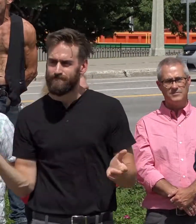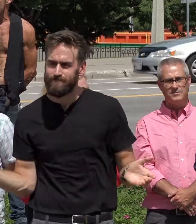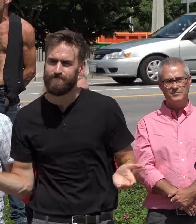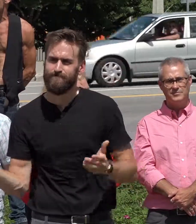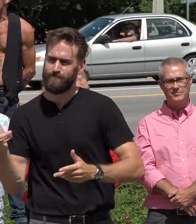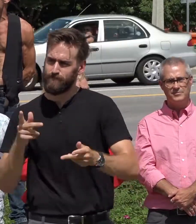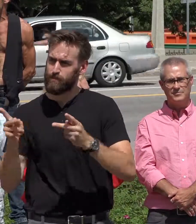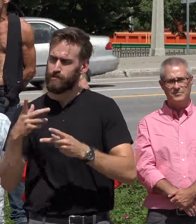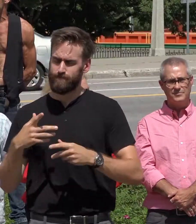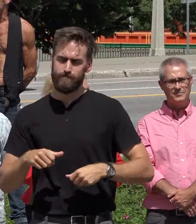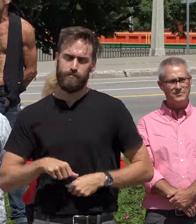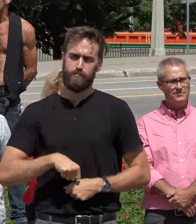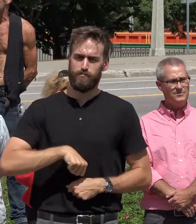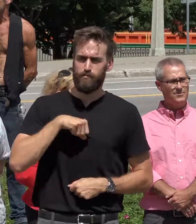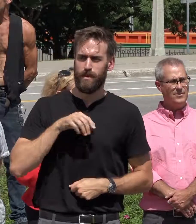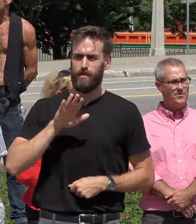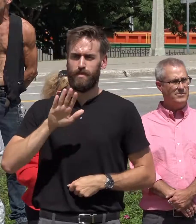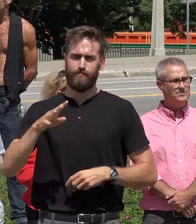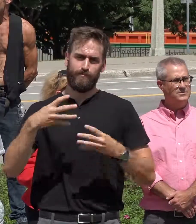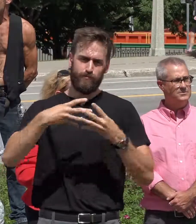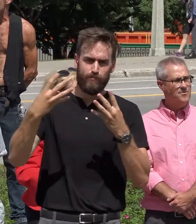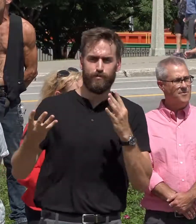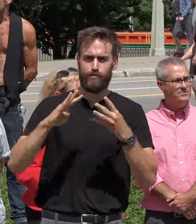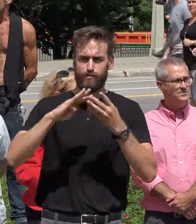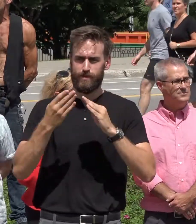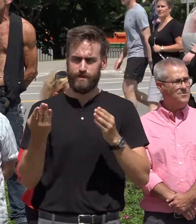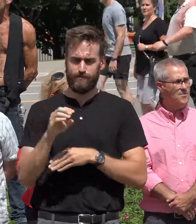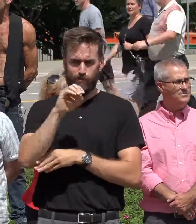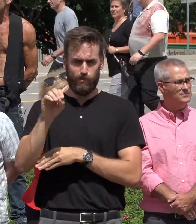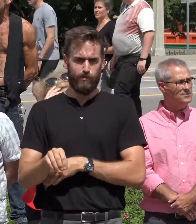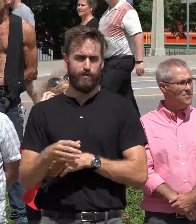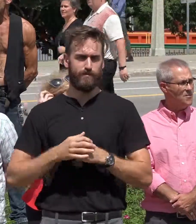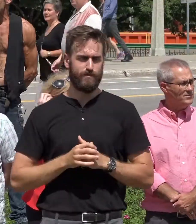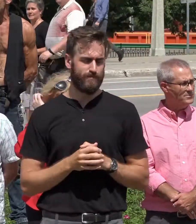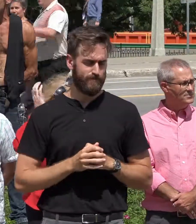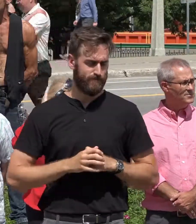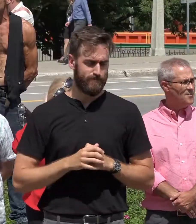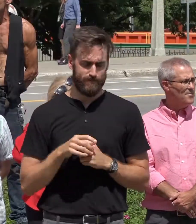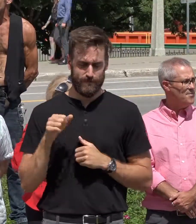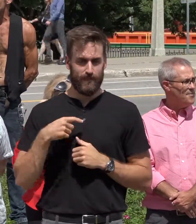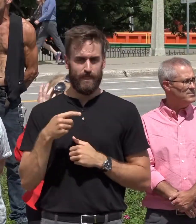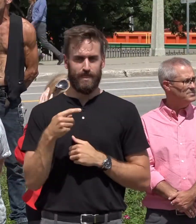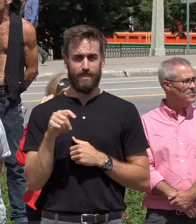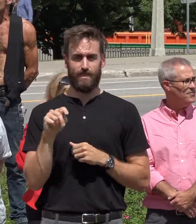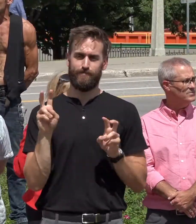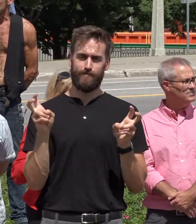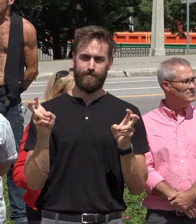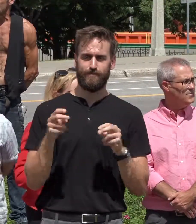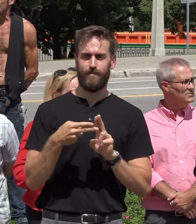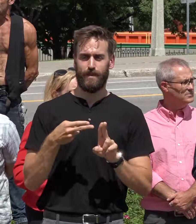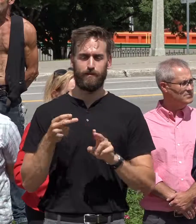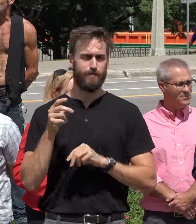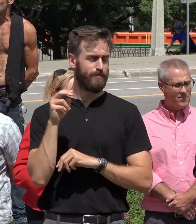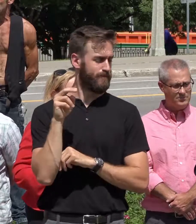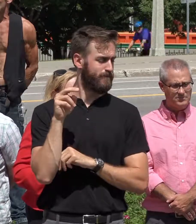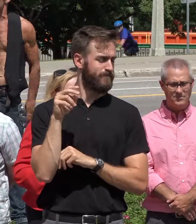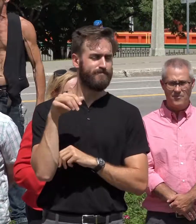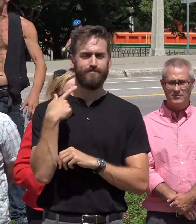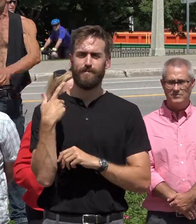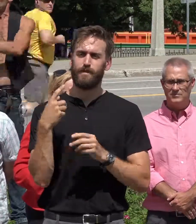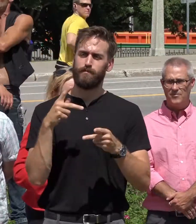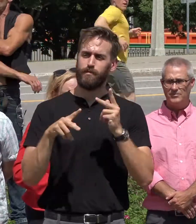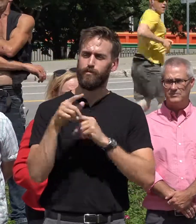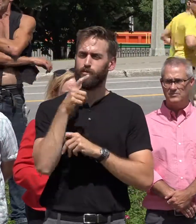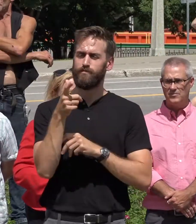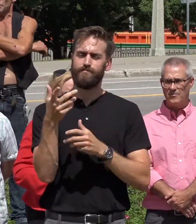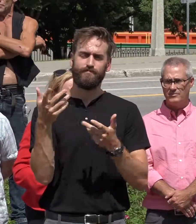strong and vibrant rainbow community within the National Capital Region. This year's theme, In the Spotlight, showcases people and groups